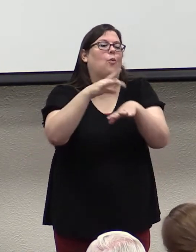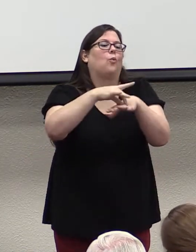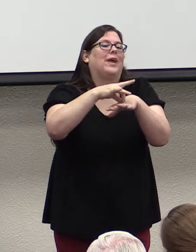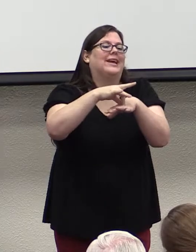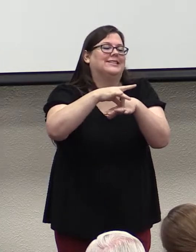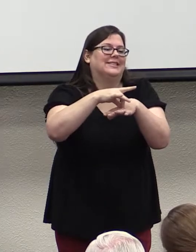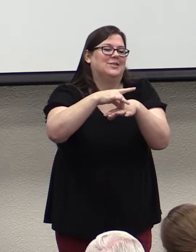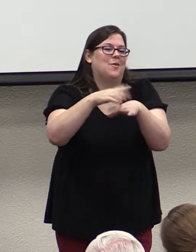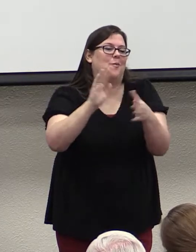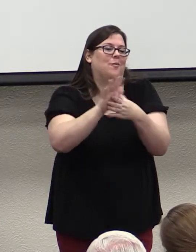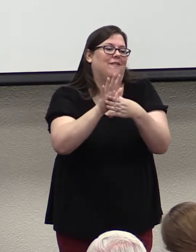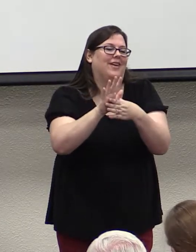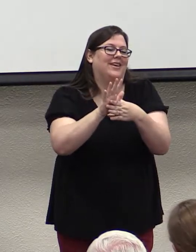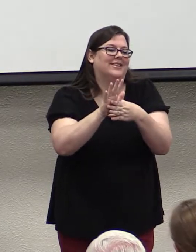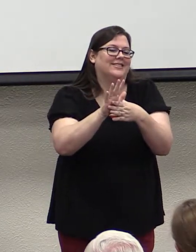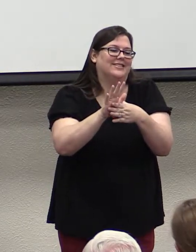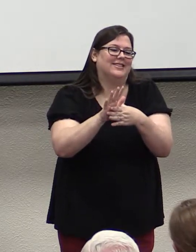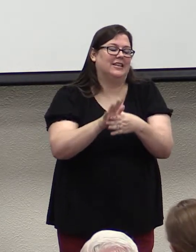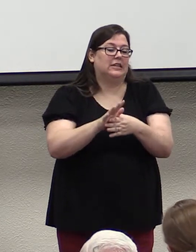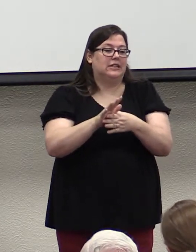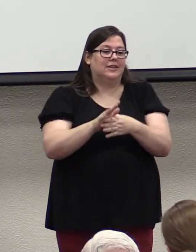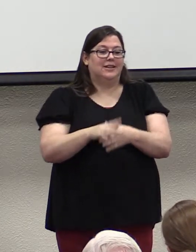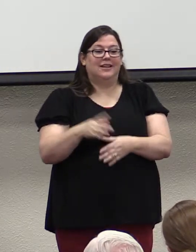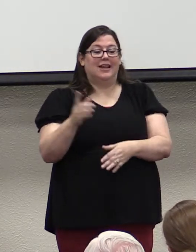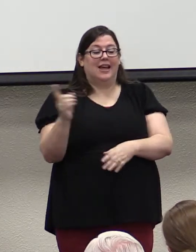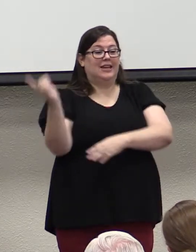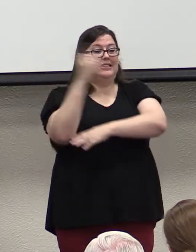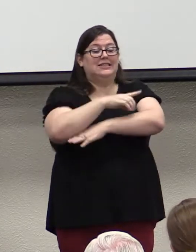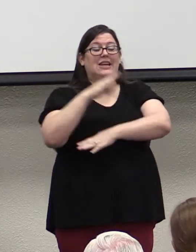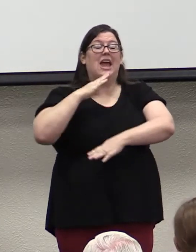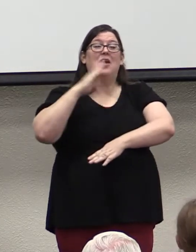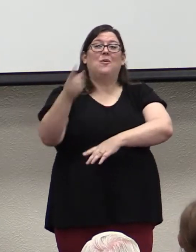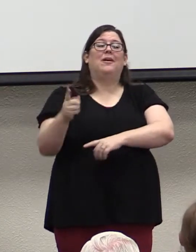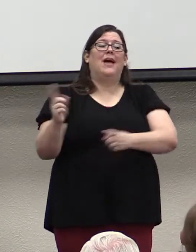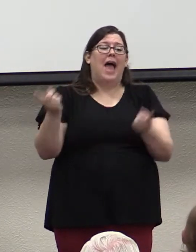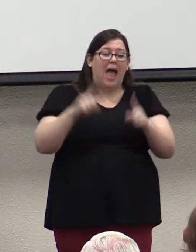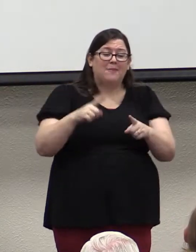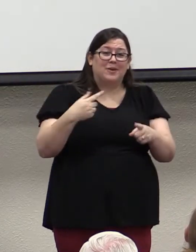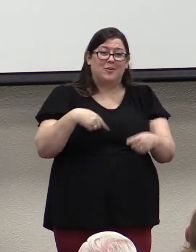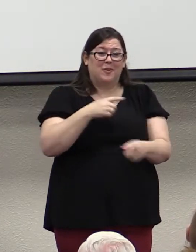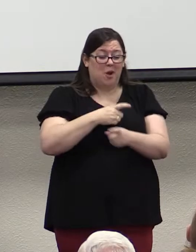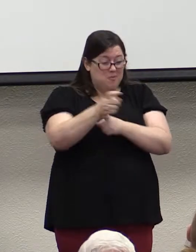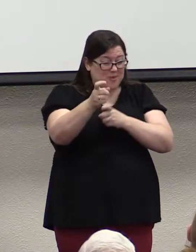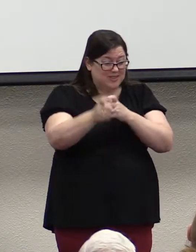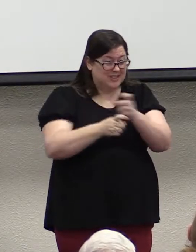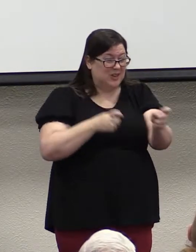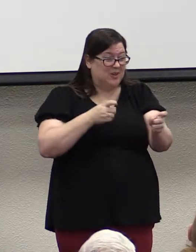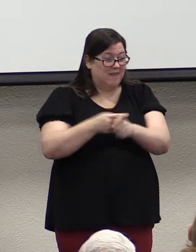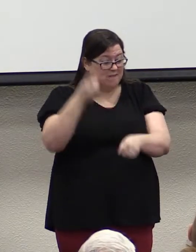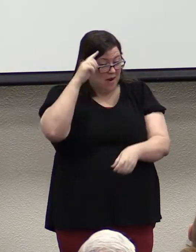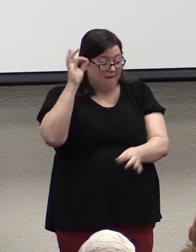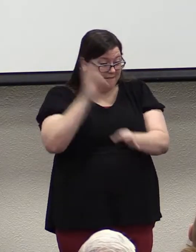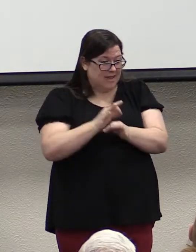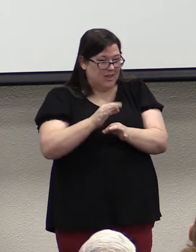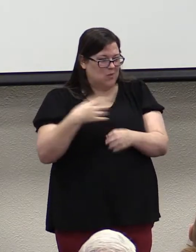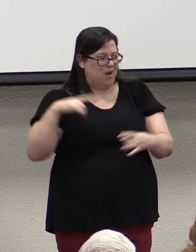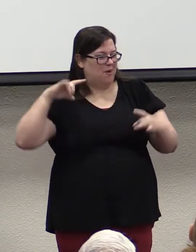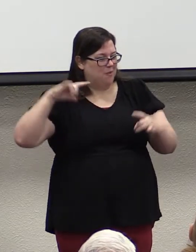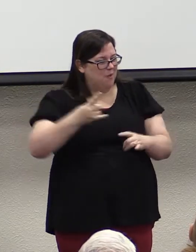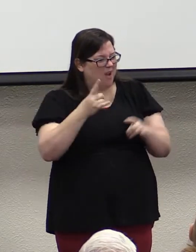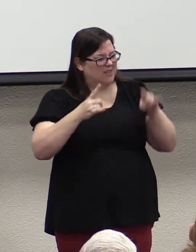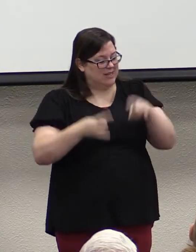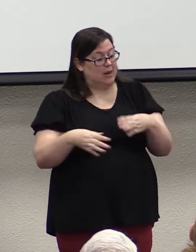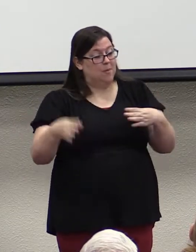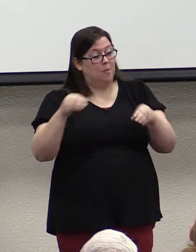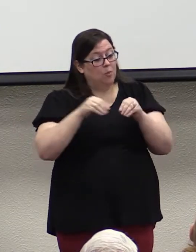A day may come when we are persecuted for our faith, when we are mocked and